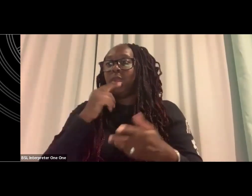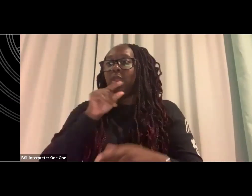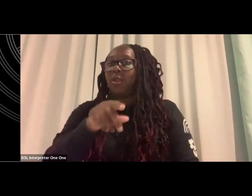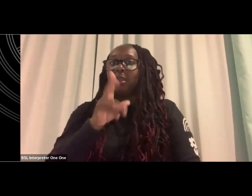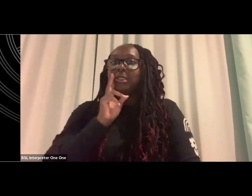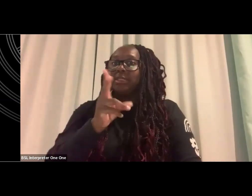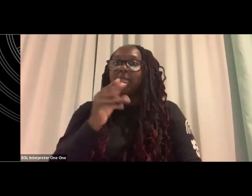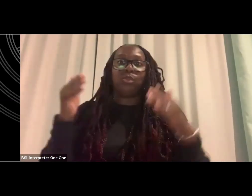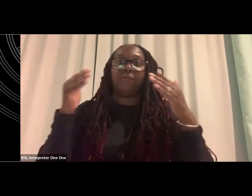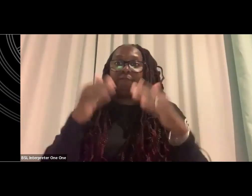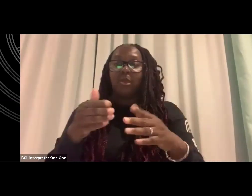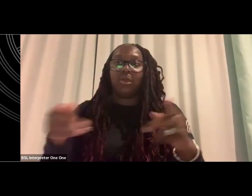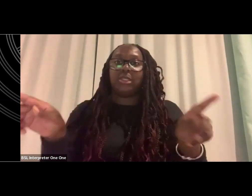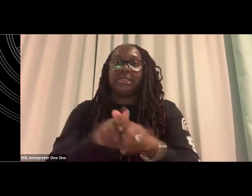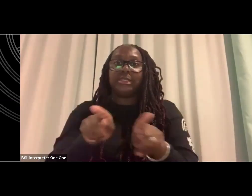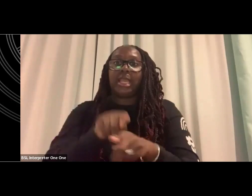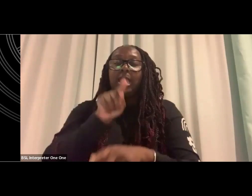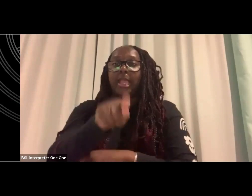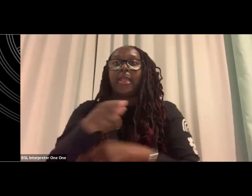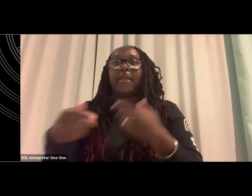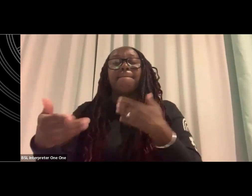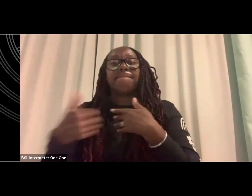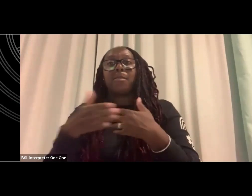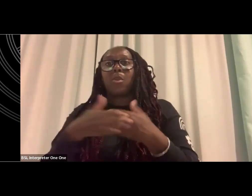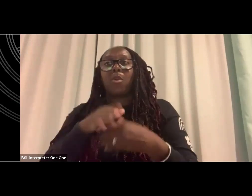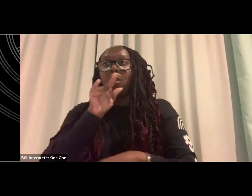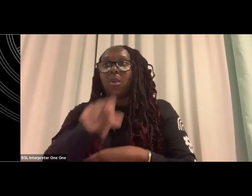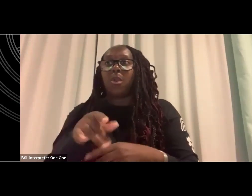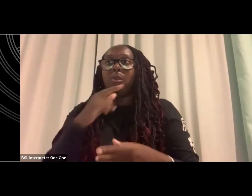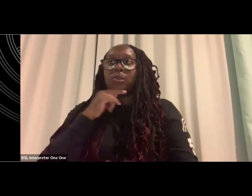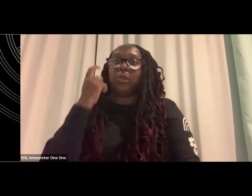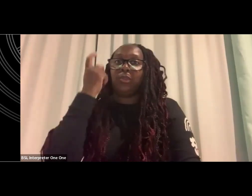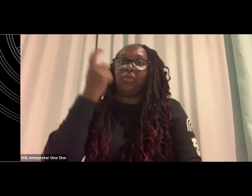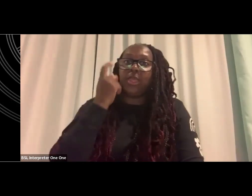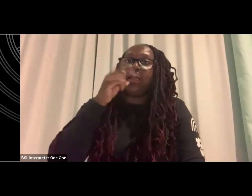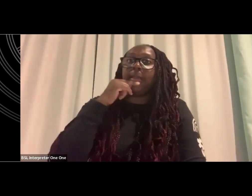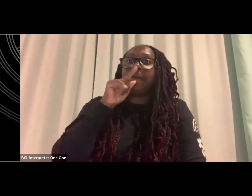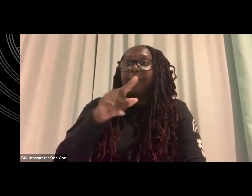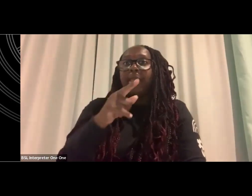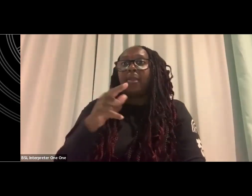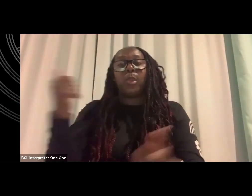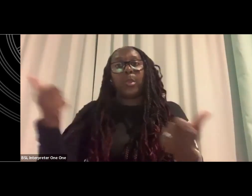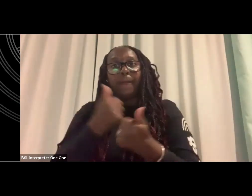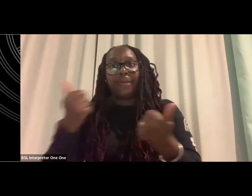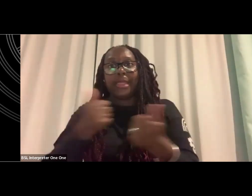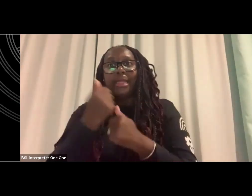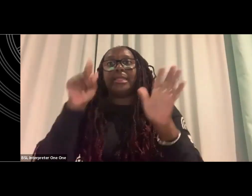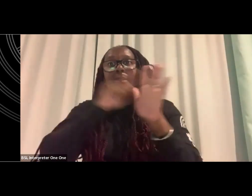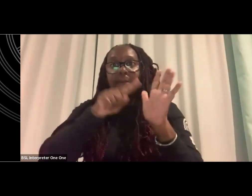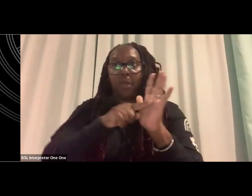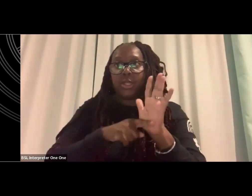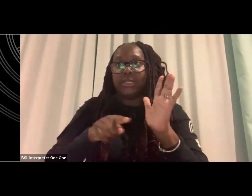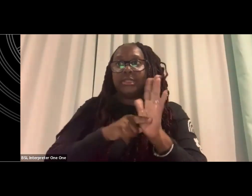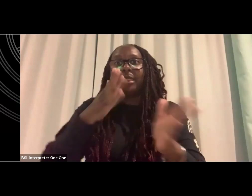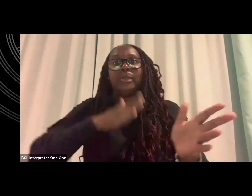to focus our efforts, and importantly, to think about the completeness of whatever policy solution we